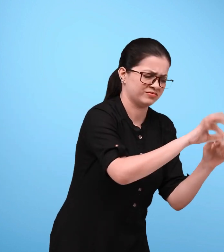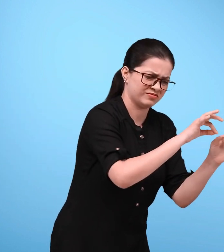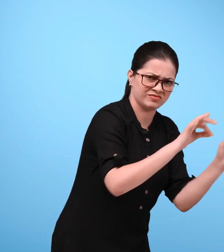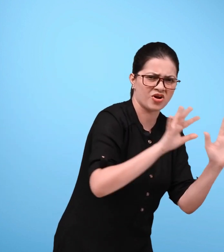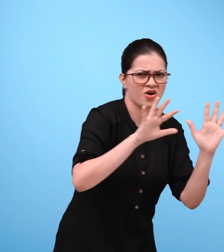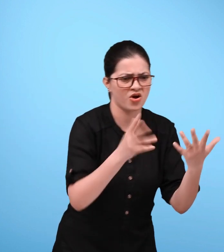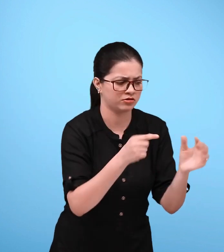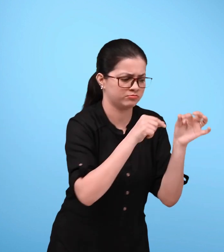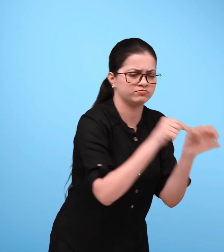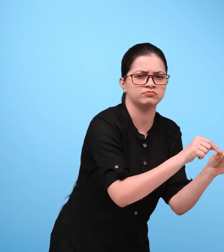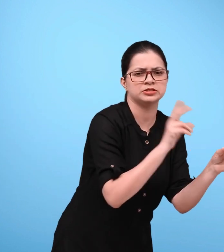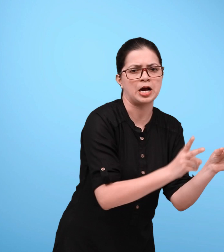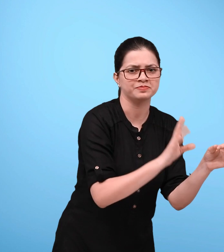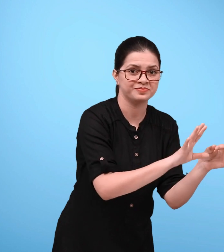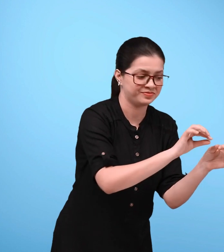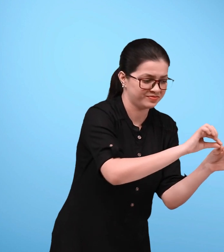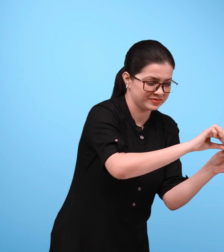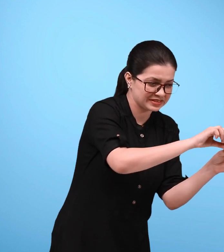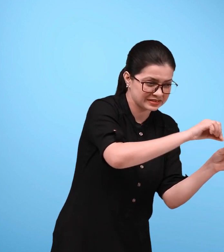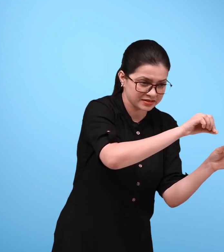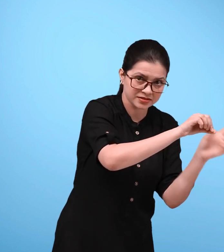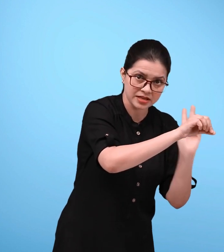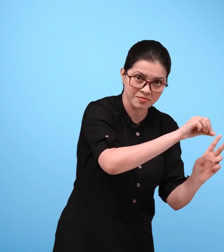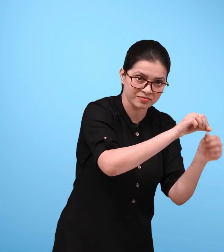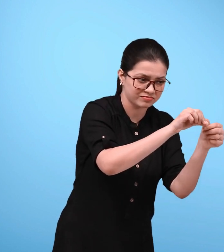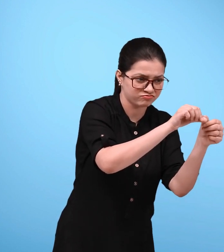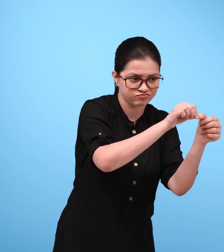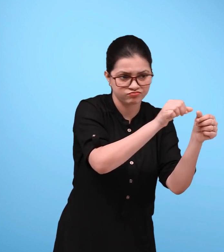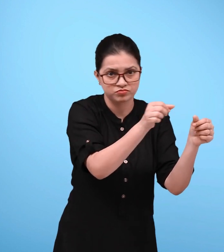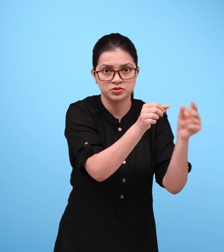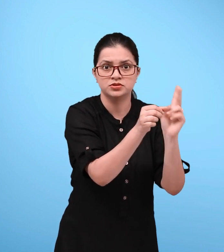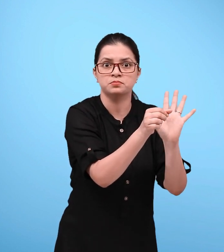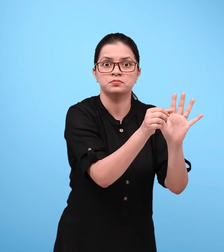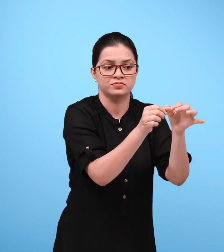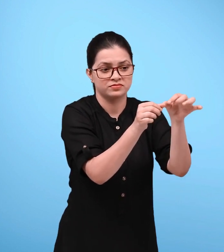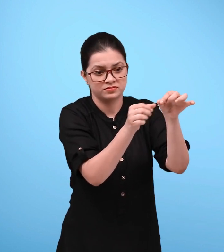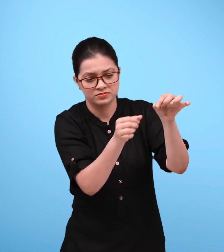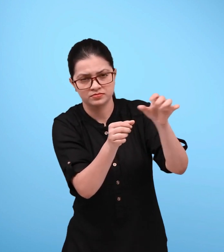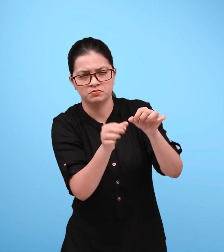Put a knot on the thread near one of its ends. Place this knot on the point A.